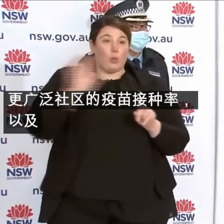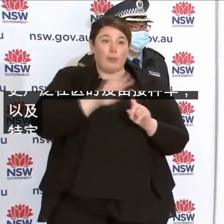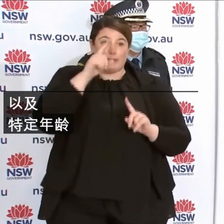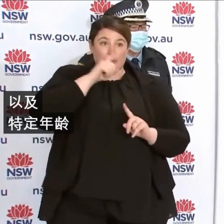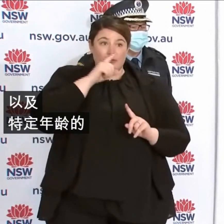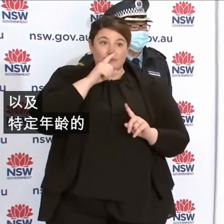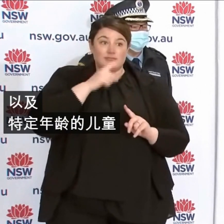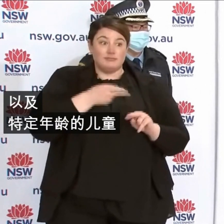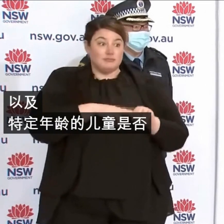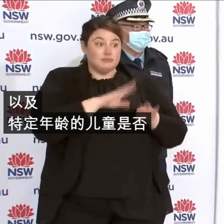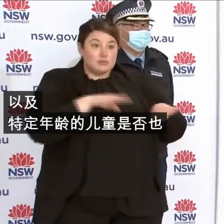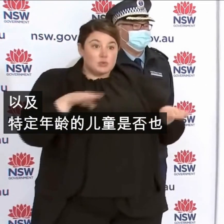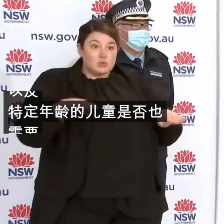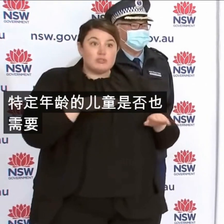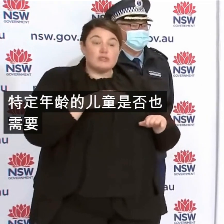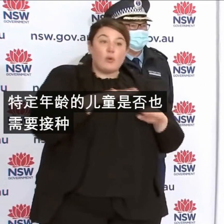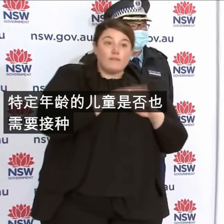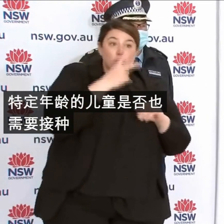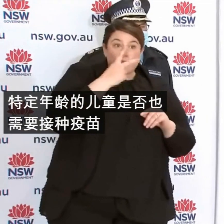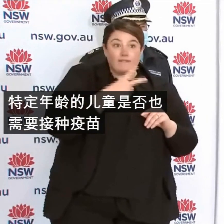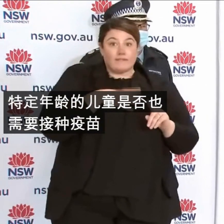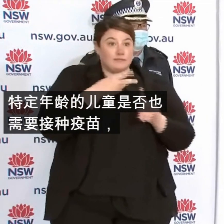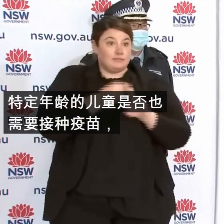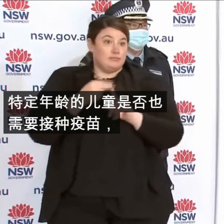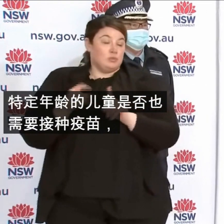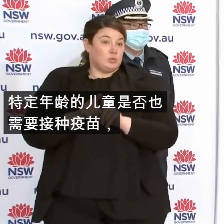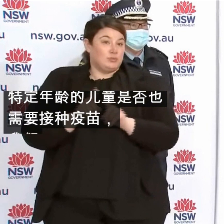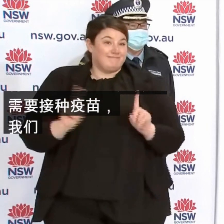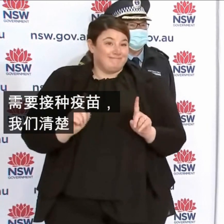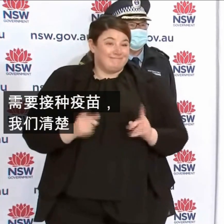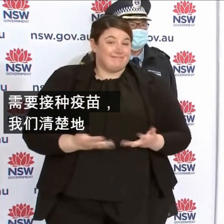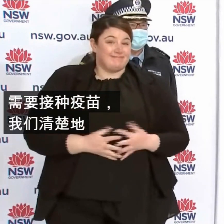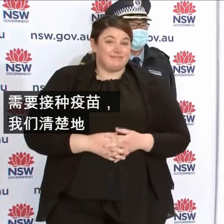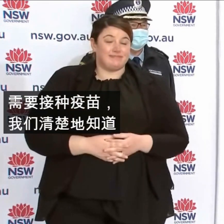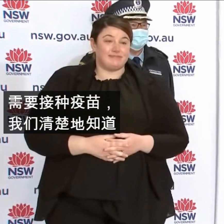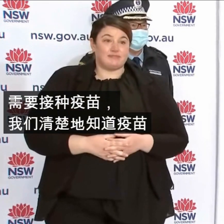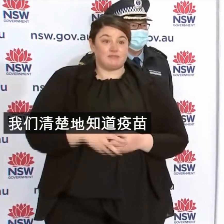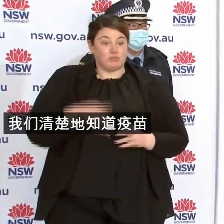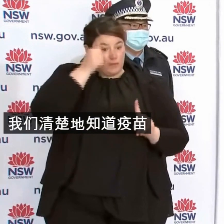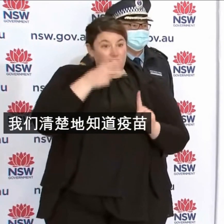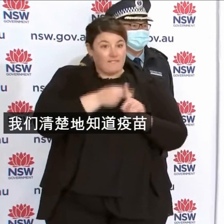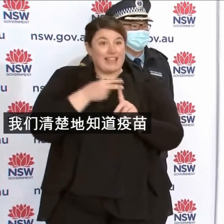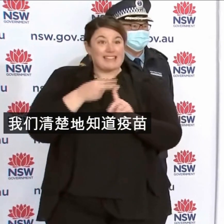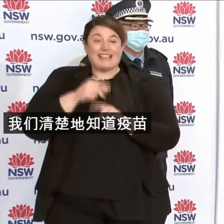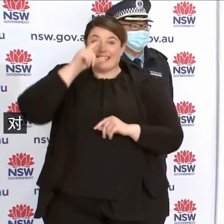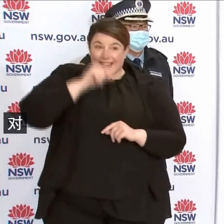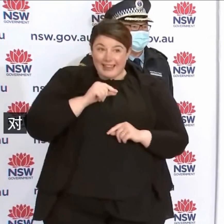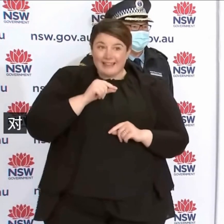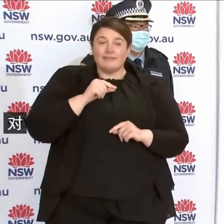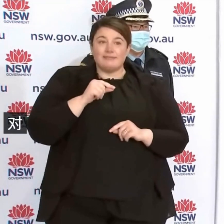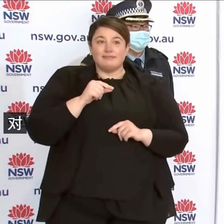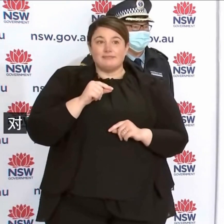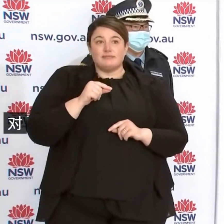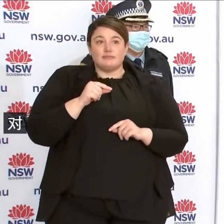also whether children between a certain age need to get vaccinated as well. So clearly we know that the vaccine is available or